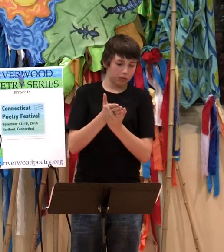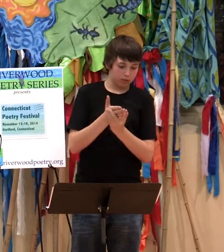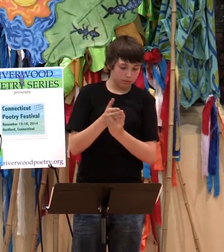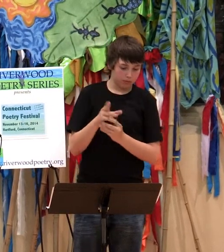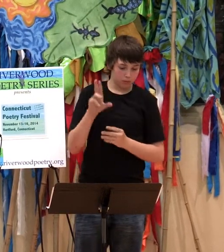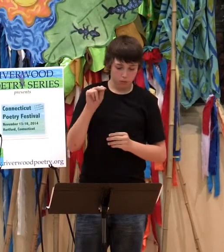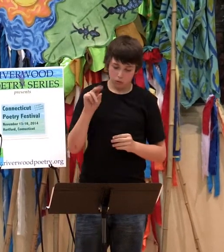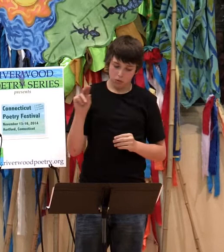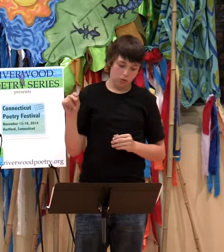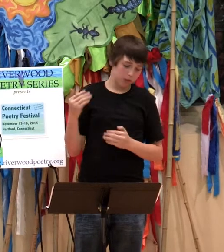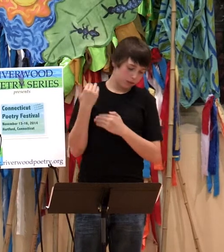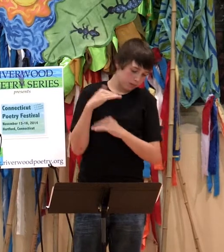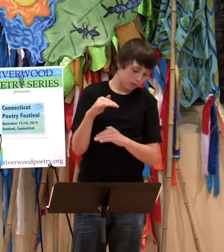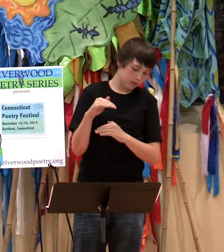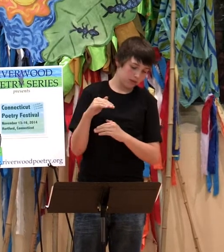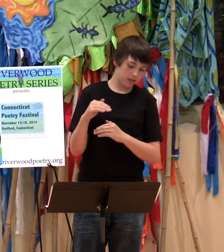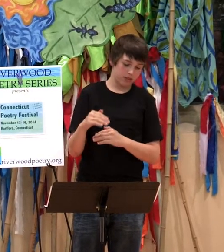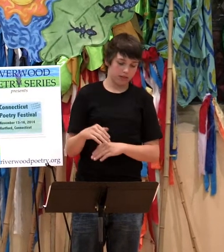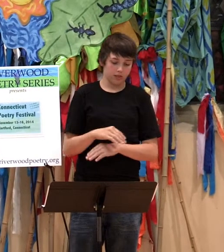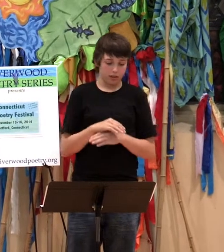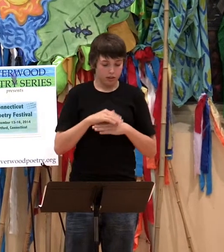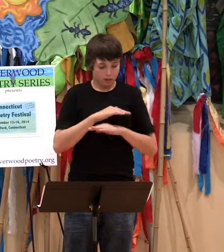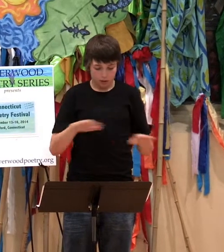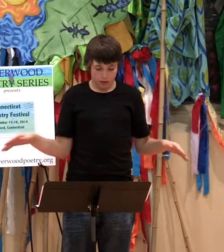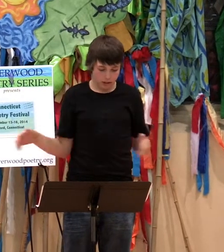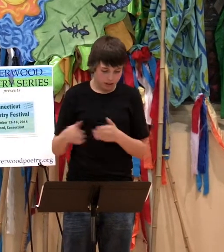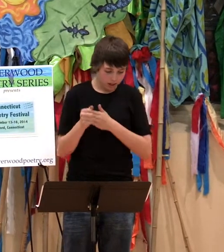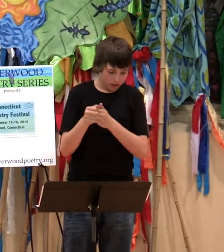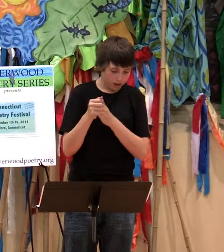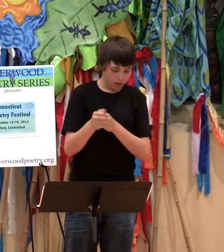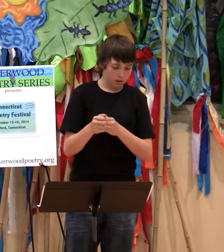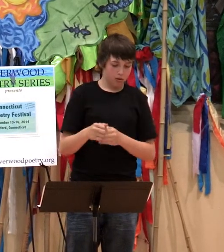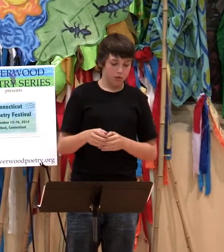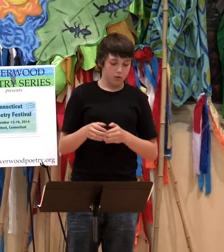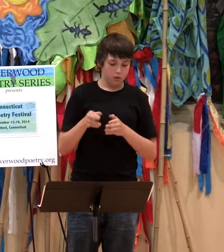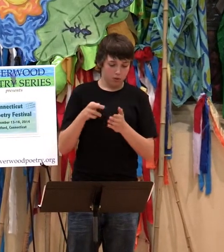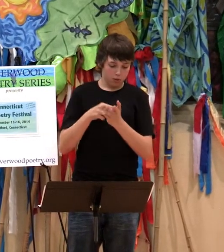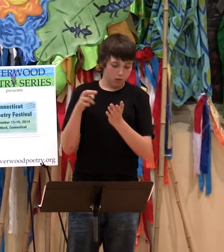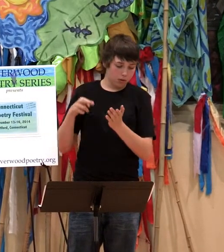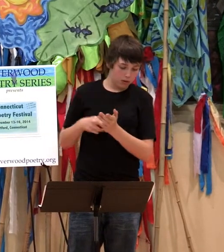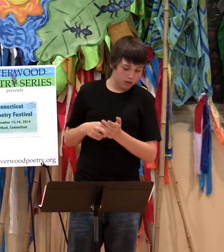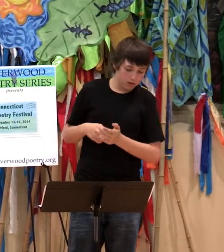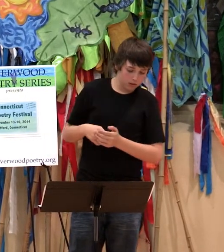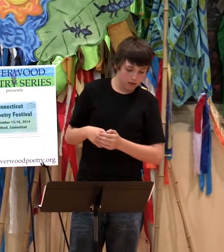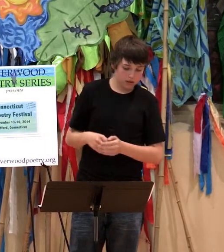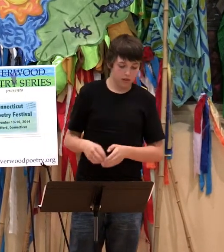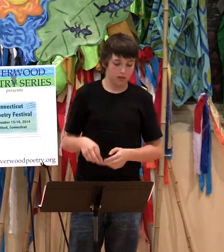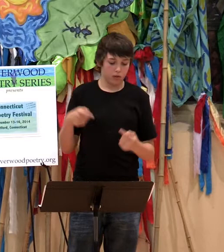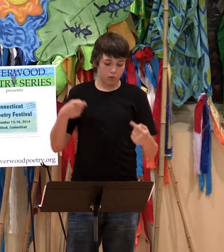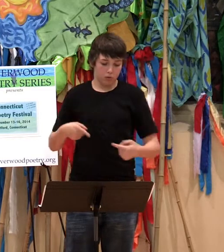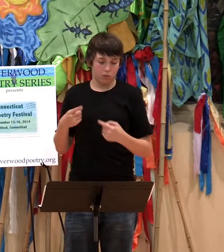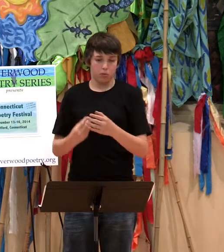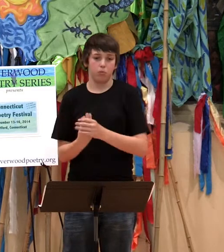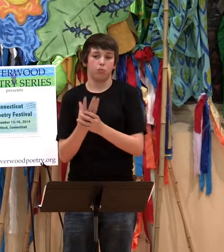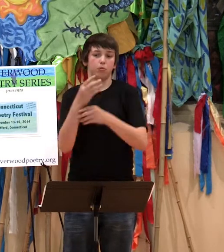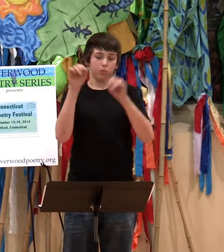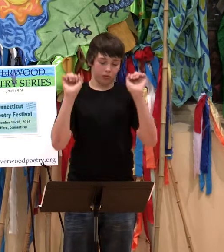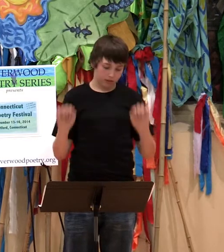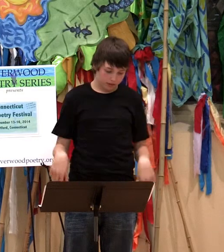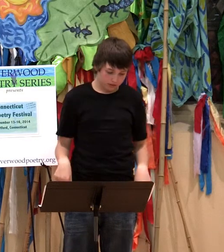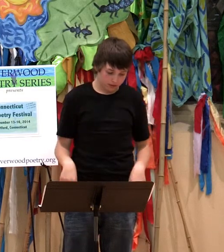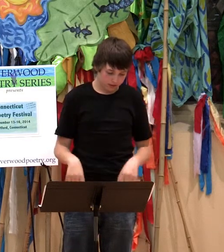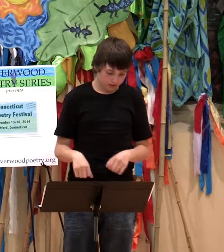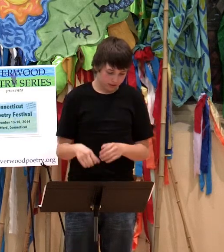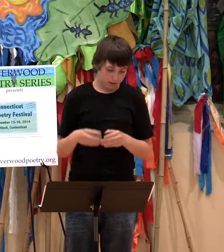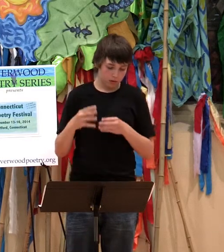priceless. A sweet weapon. No limits. Don't ease the rules.